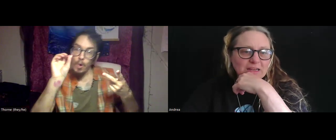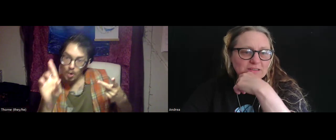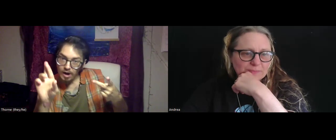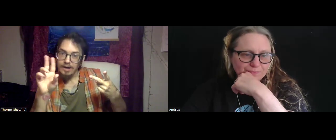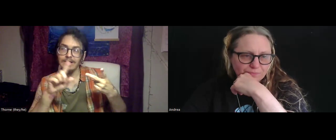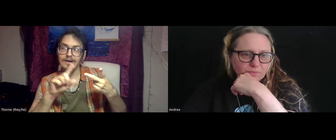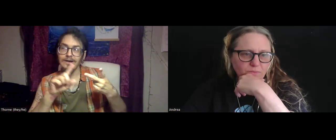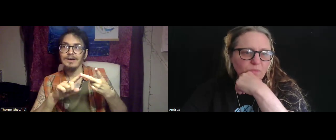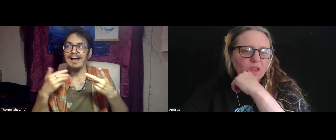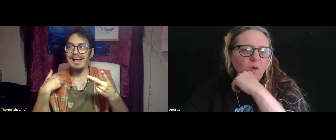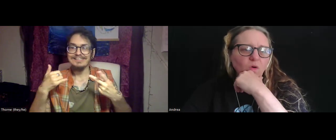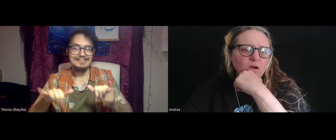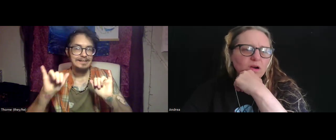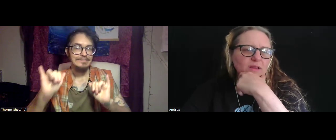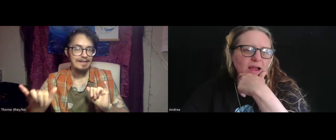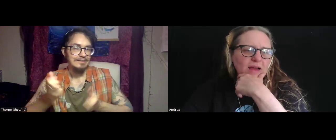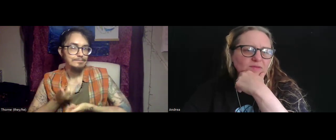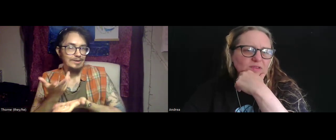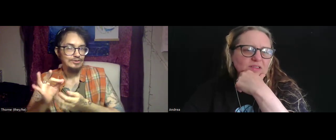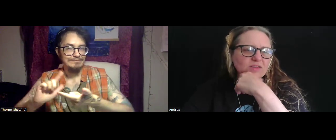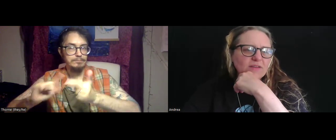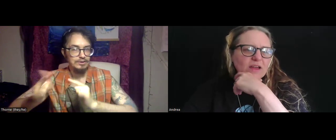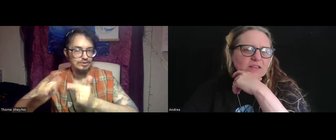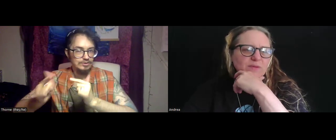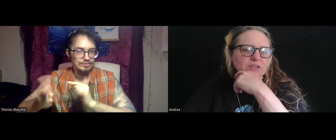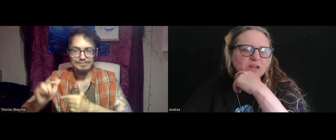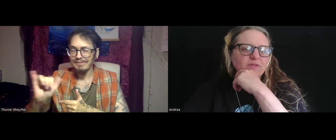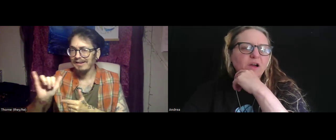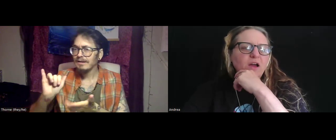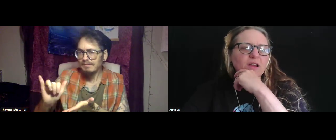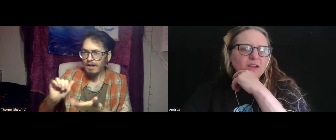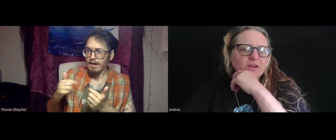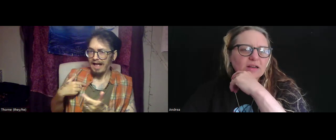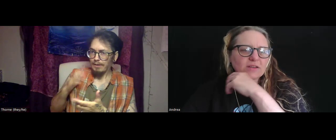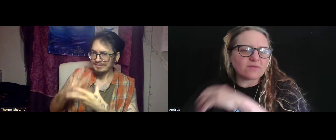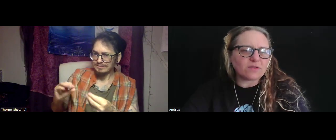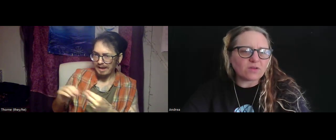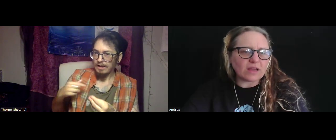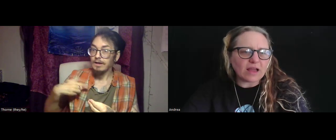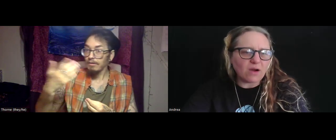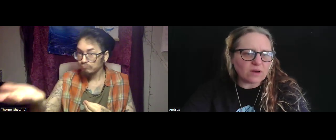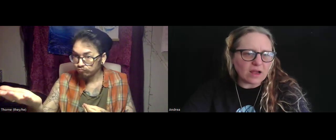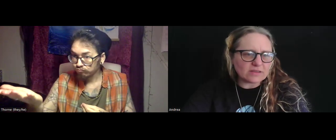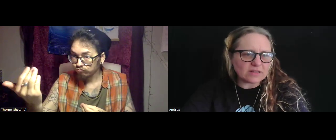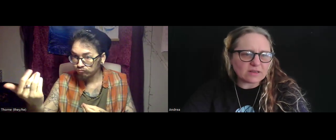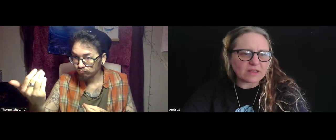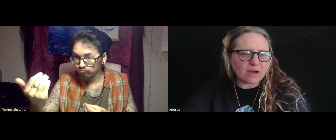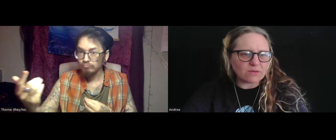yes. Or they have still have that expression of interactive flow, like how would I say something? How would you